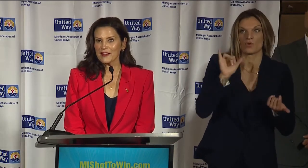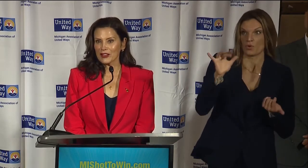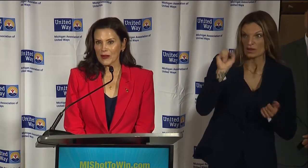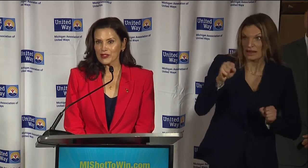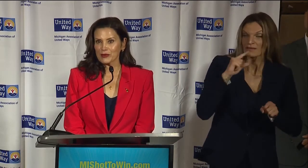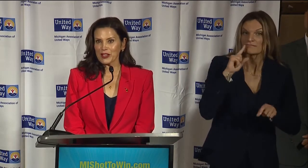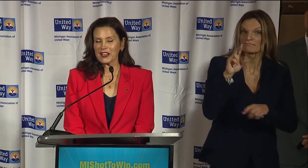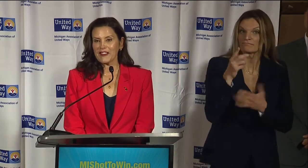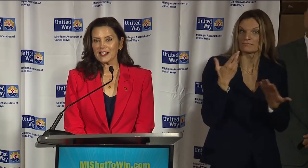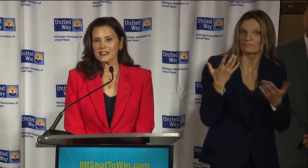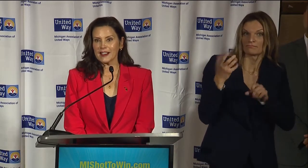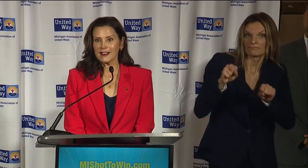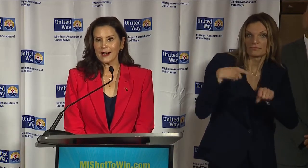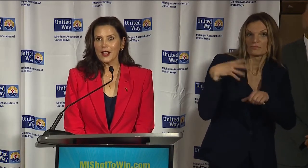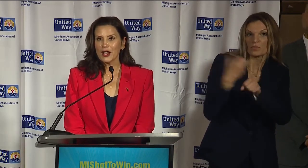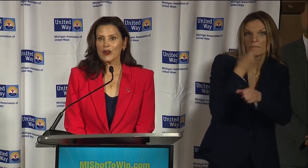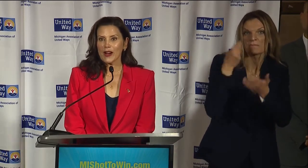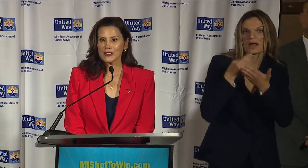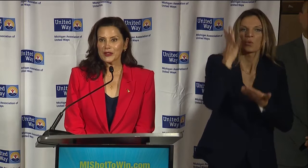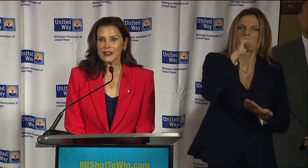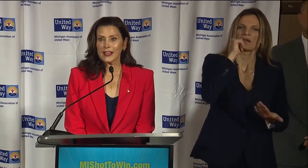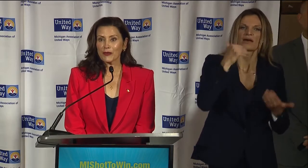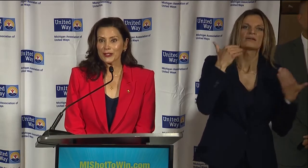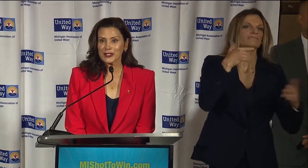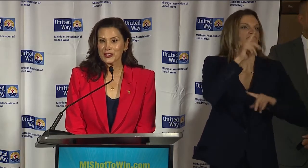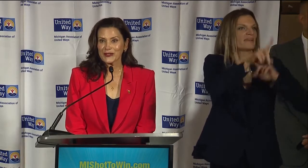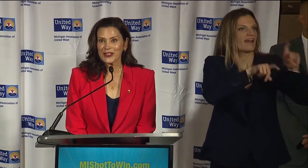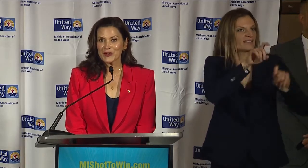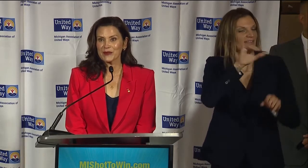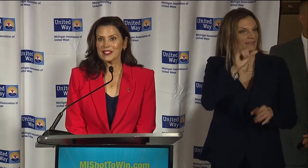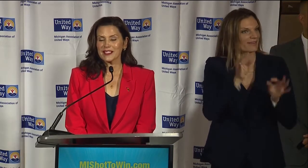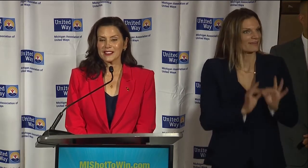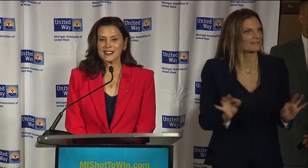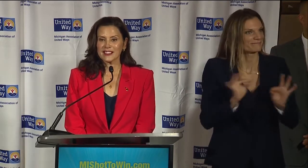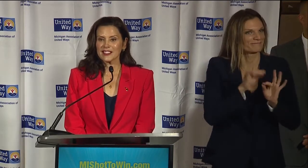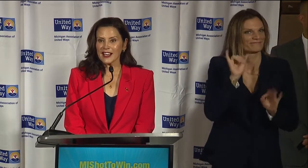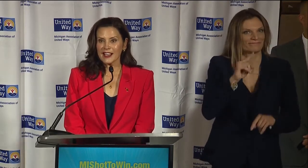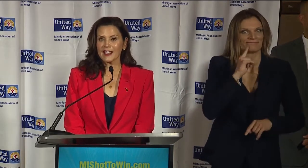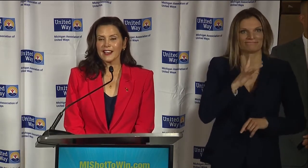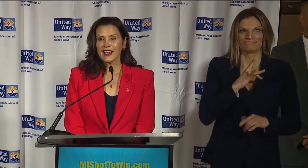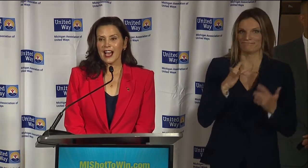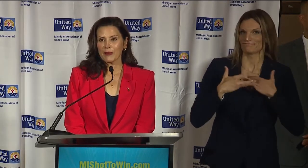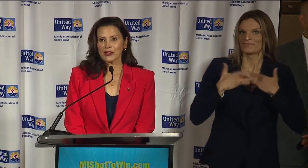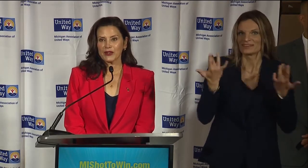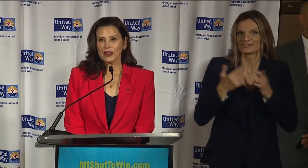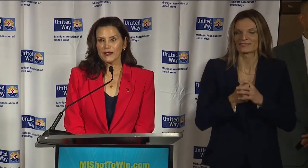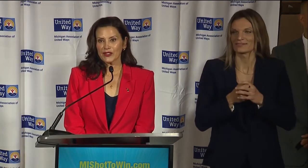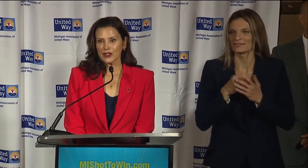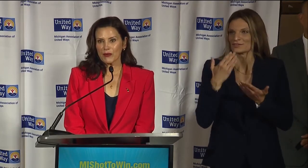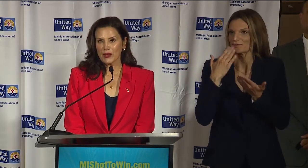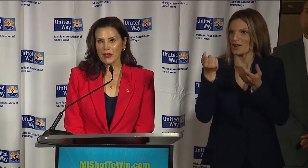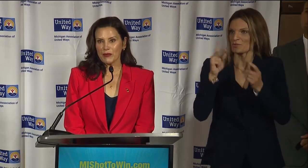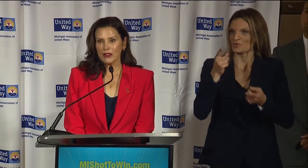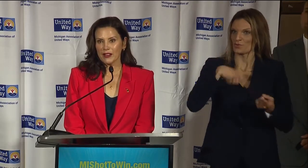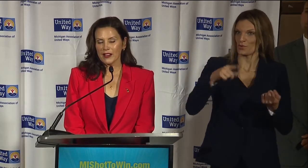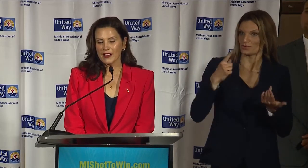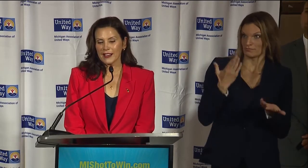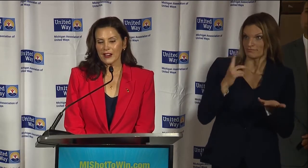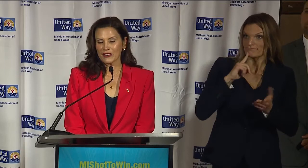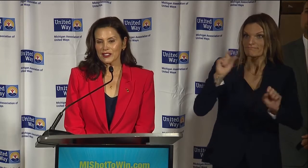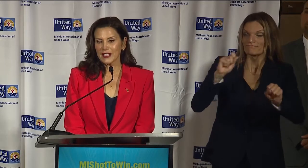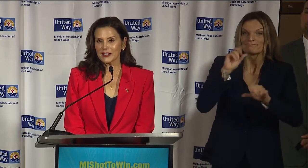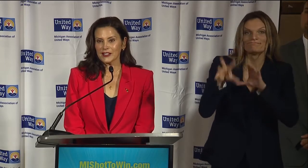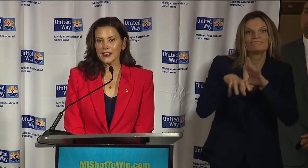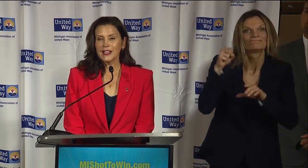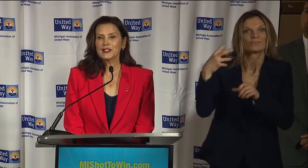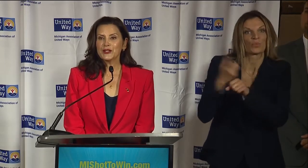so they feel comfortable getting vaccinated and go out and do it and then get registered for the sweepstakes. It's an exciting opportunity for so many people in